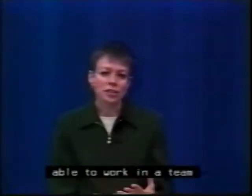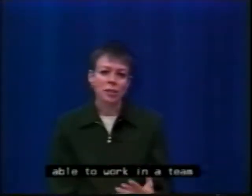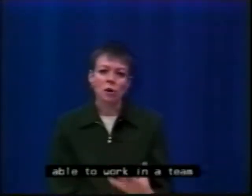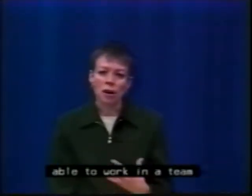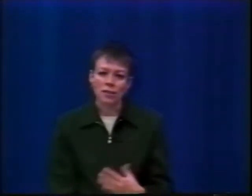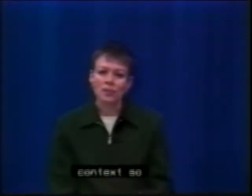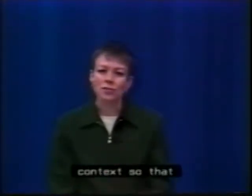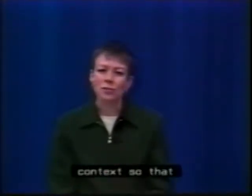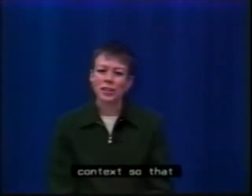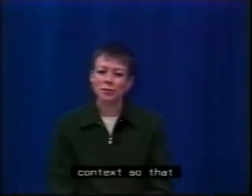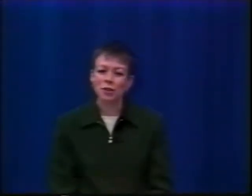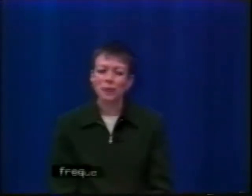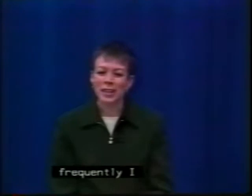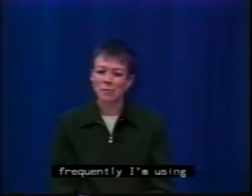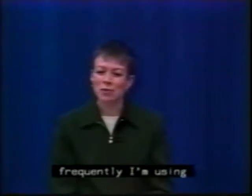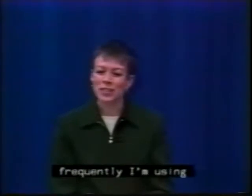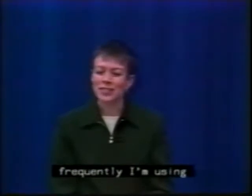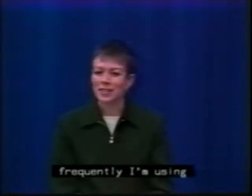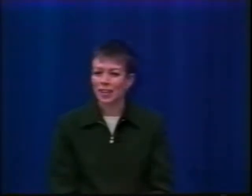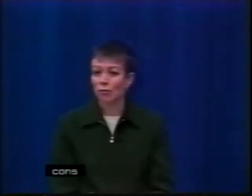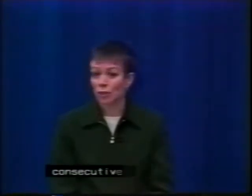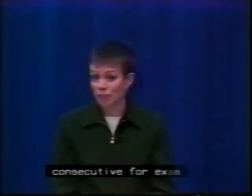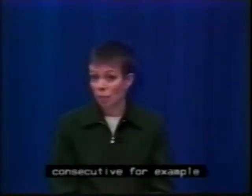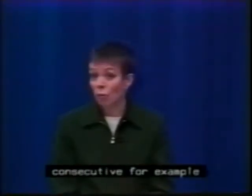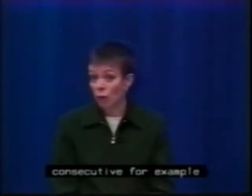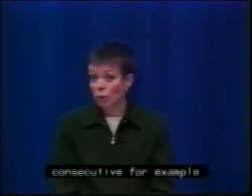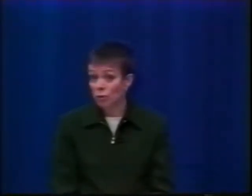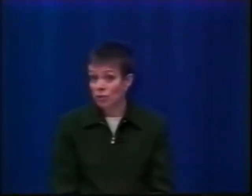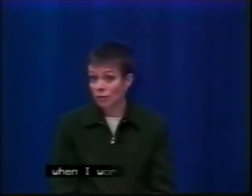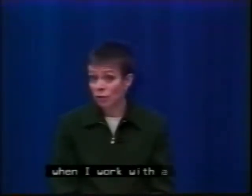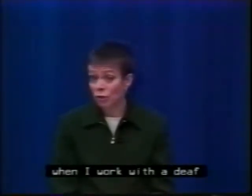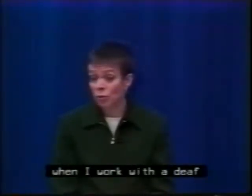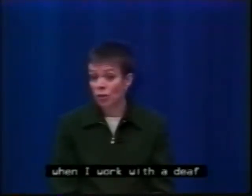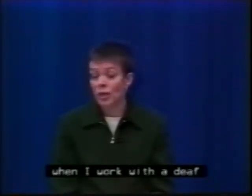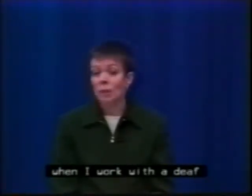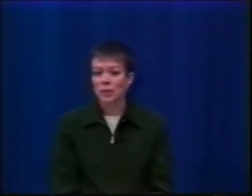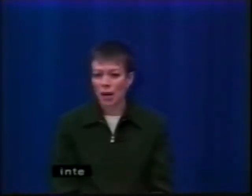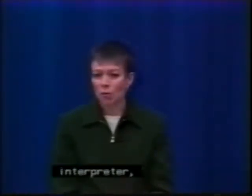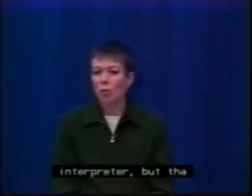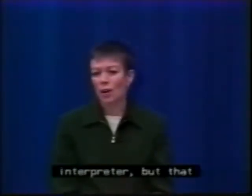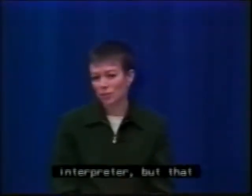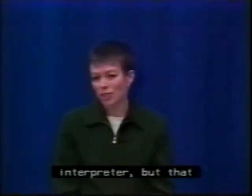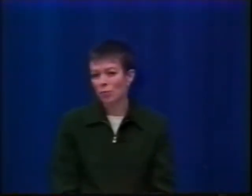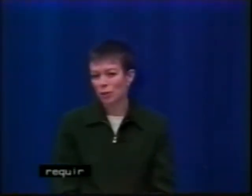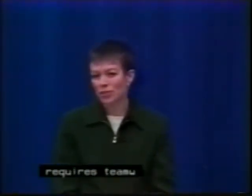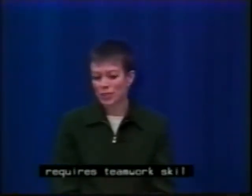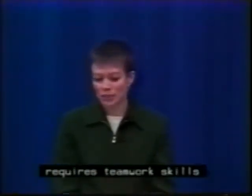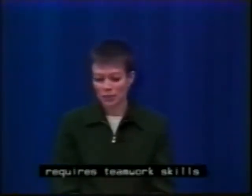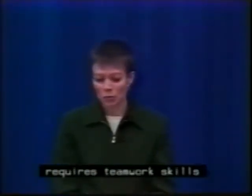team context so that frequently I'm using consecutive, for example, when I work with a deaf interpreter, but that requires teamwork skills as